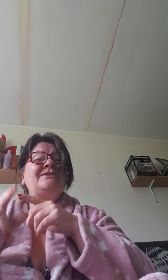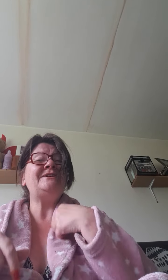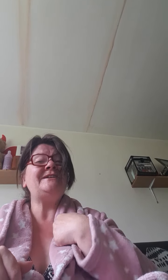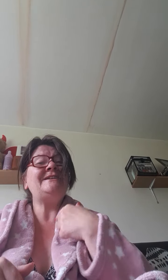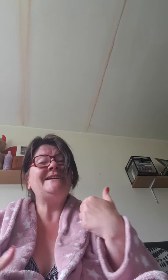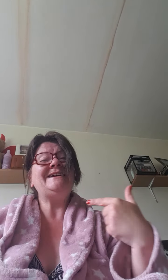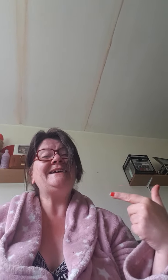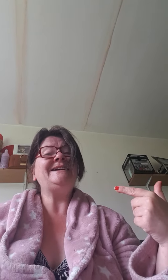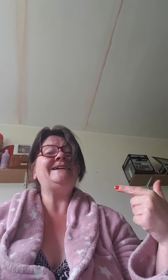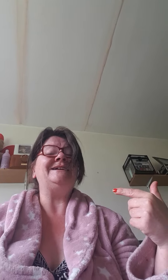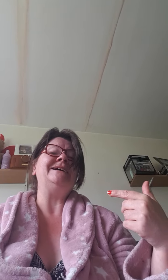Suddenly